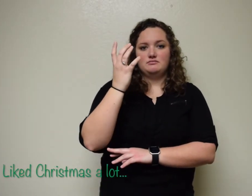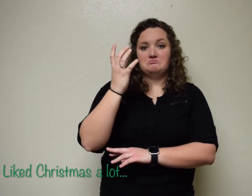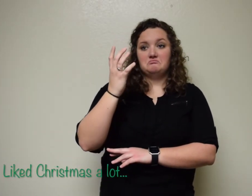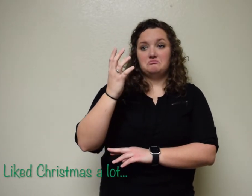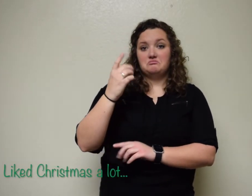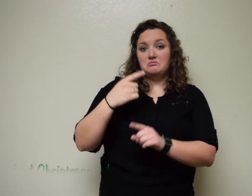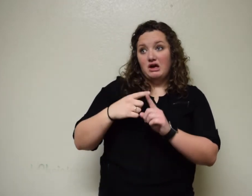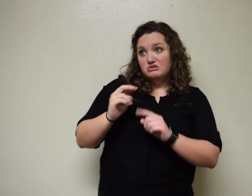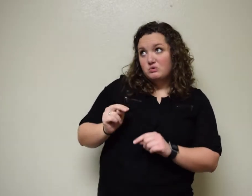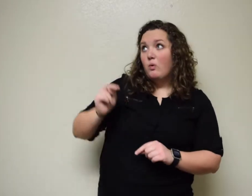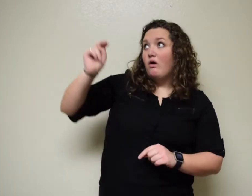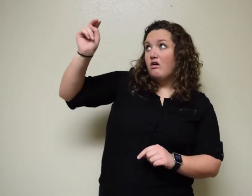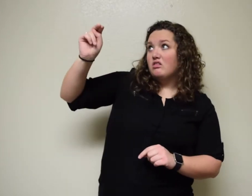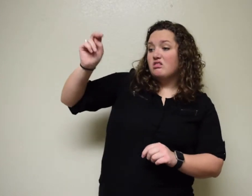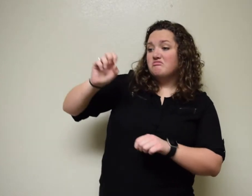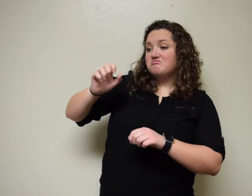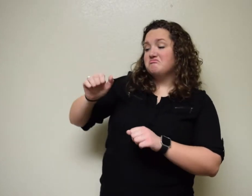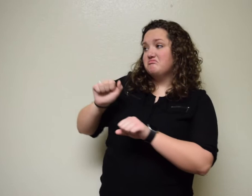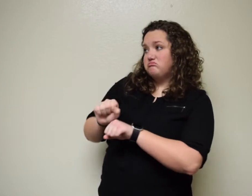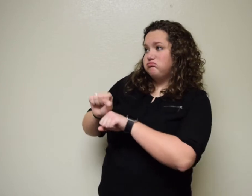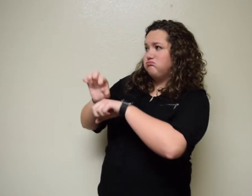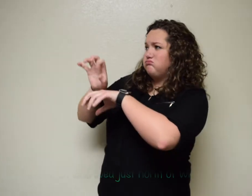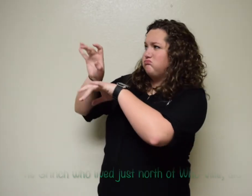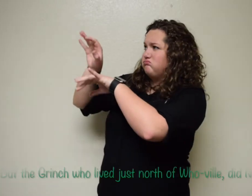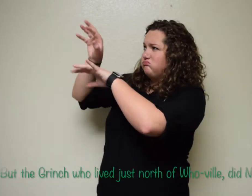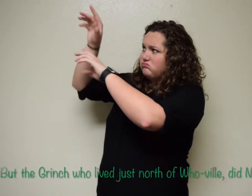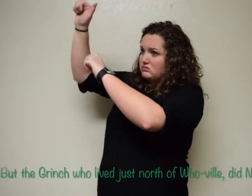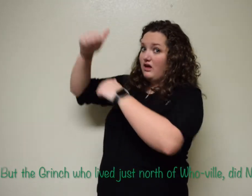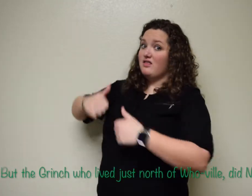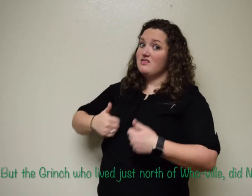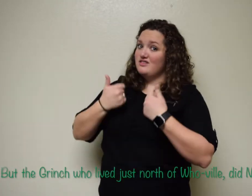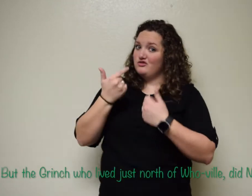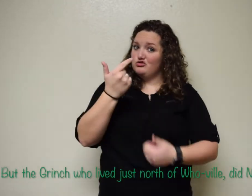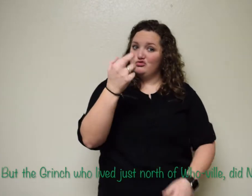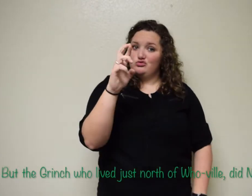But the Grinch who lived just north of Whoville did not.